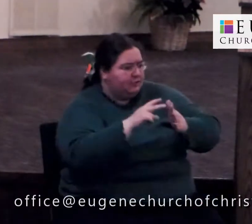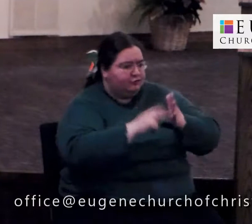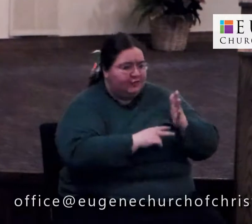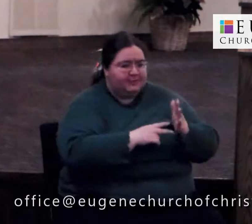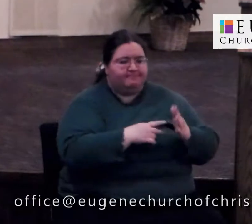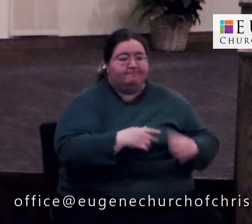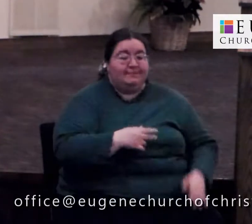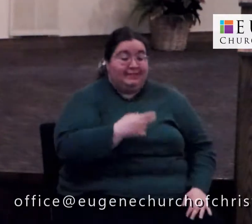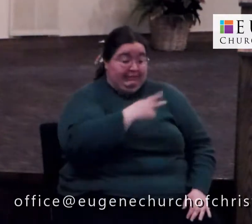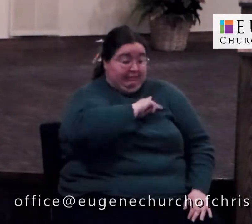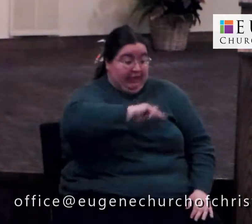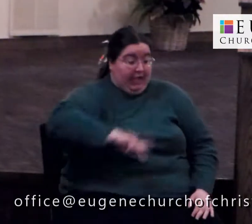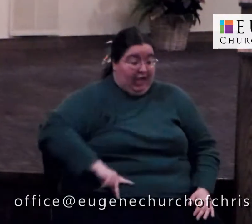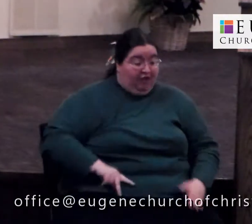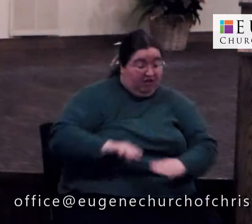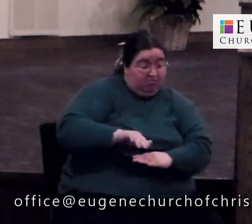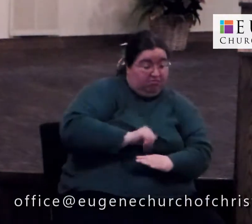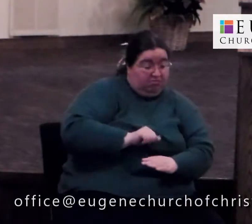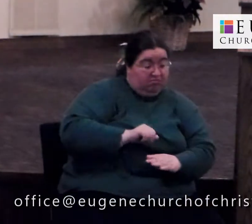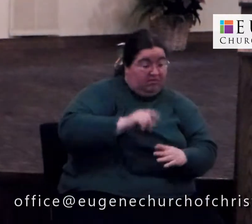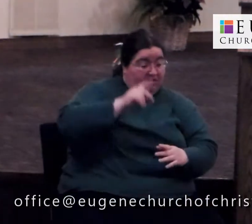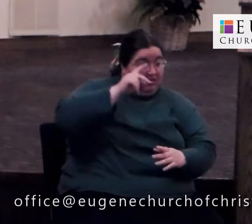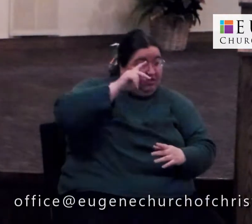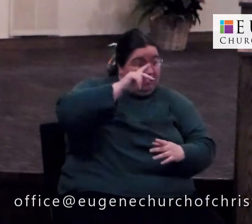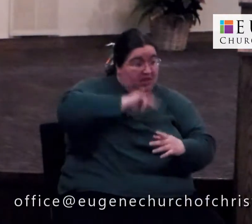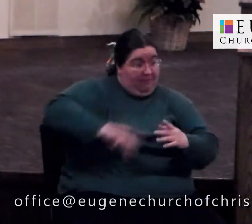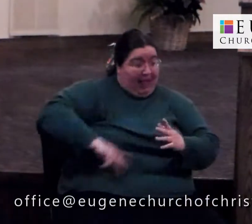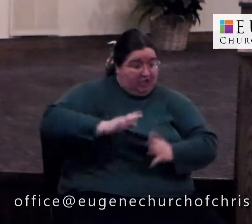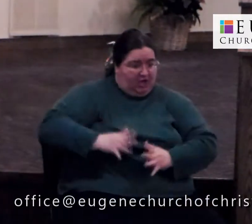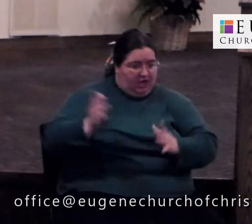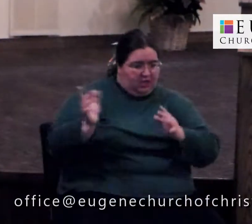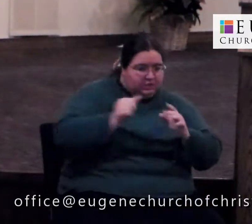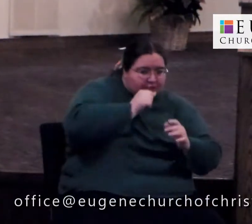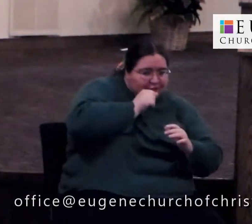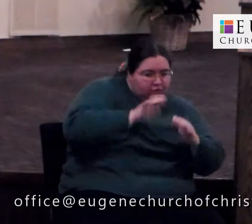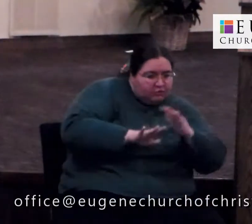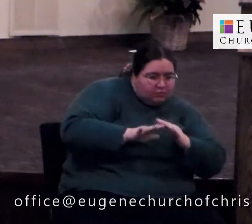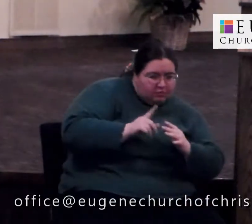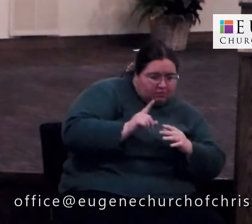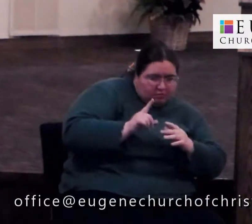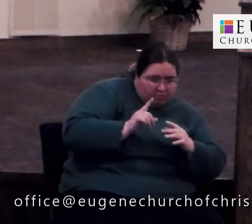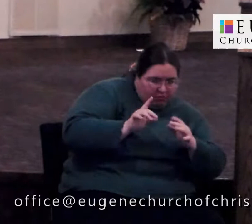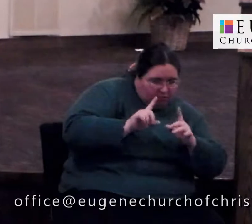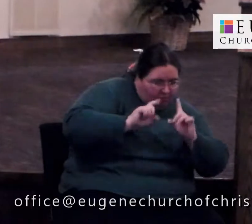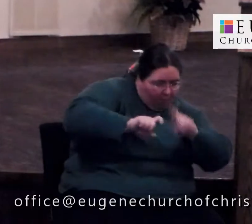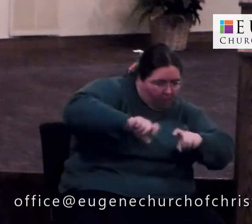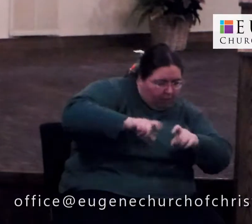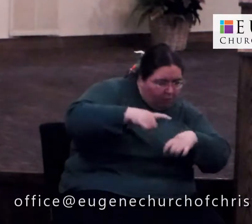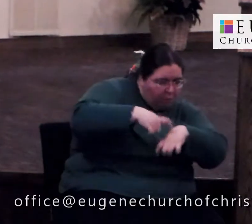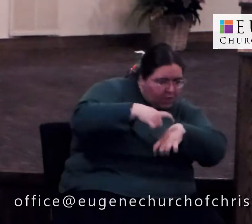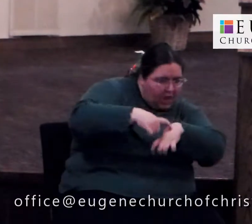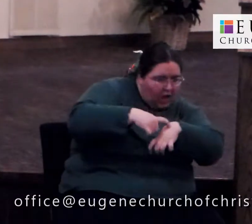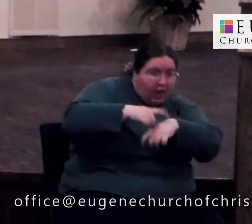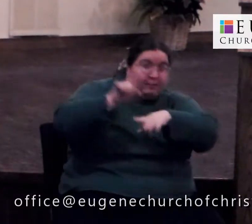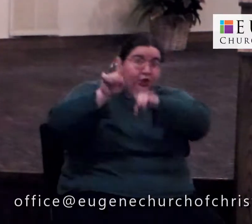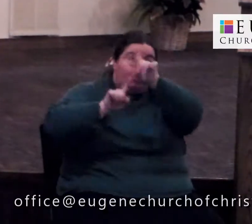star had appeared. He sent them to Bethlehem and said, "Go and search carefully for the child. As soon as you find him, report to me so that I may